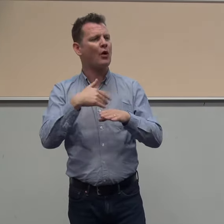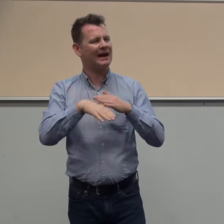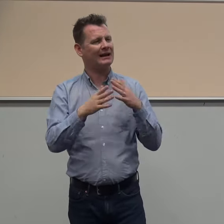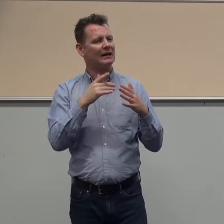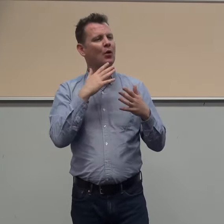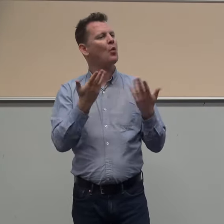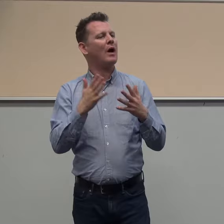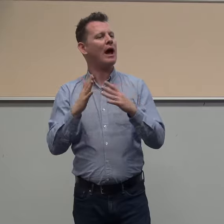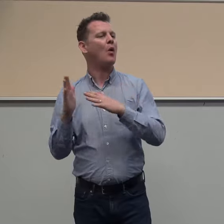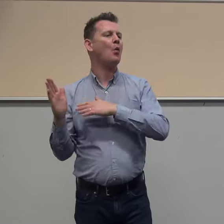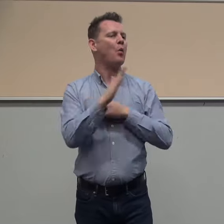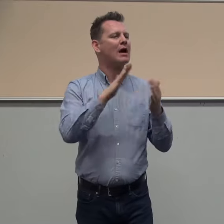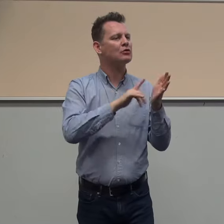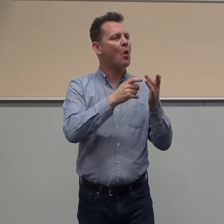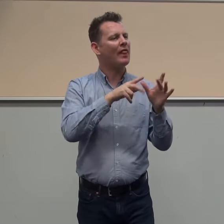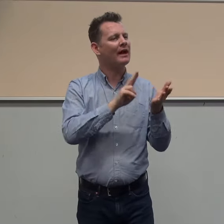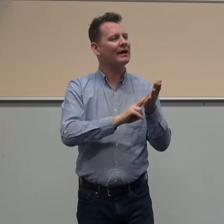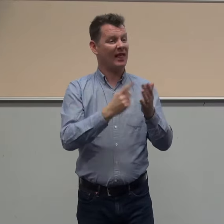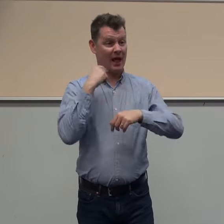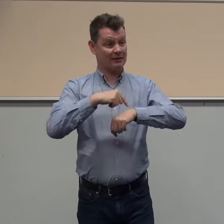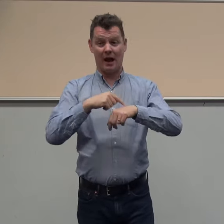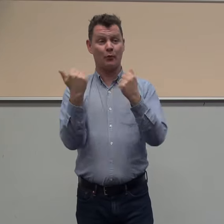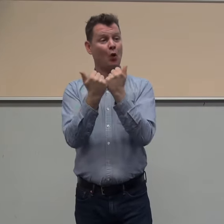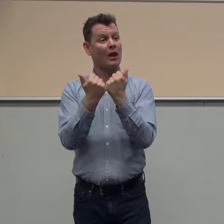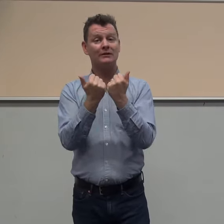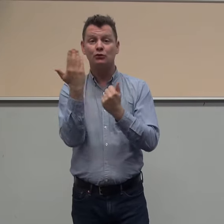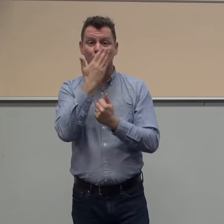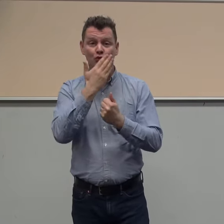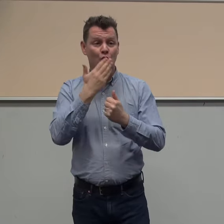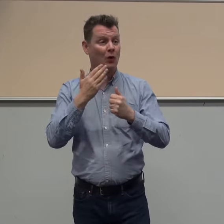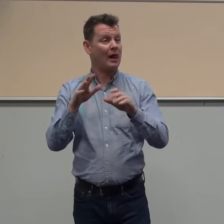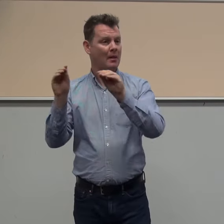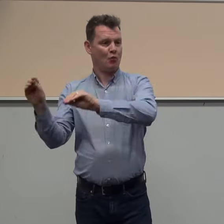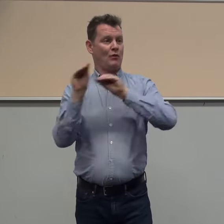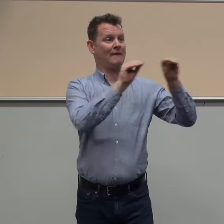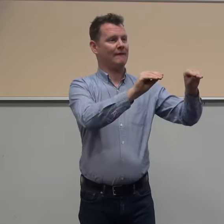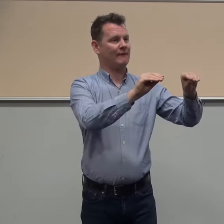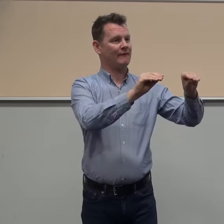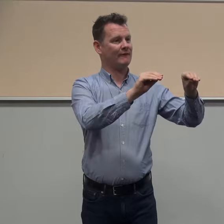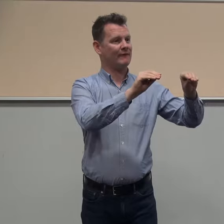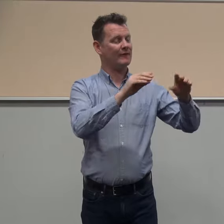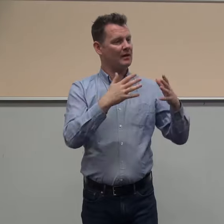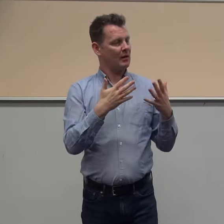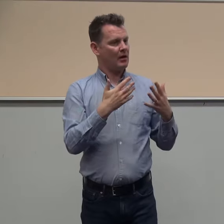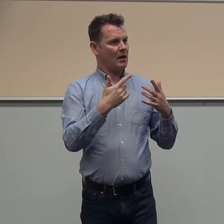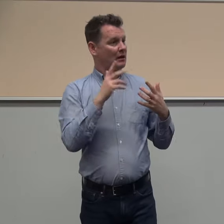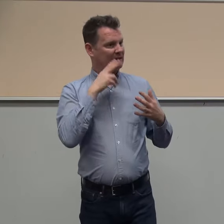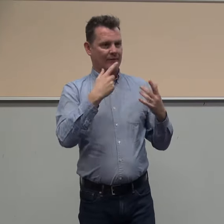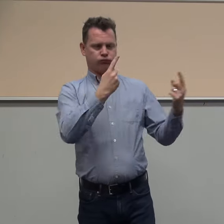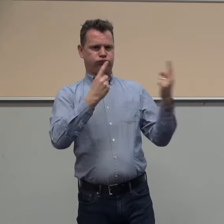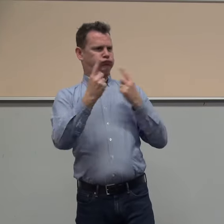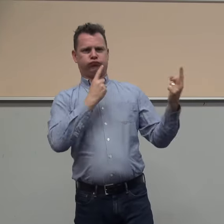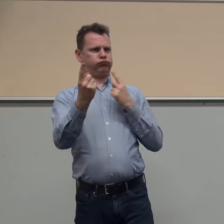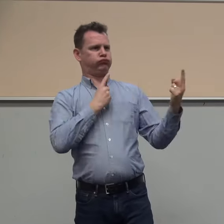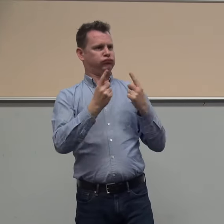Donaldson's moved from Haymarket to West Lothian, and suddenly I started to meet deaf young people. They would start to come in to where I was working.